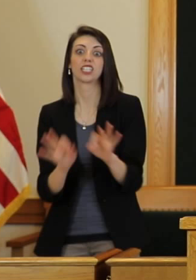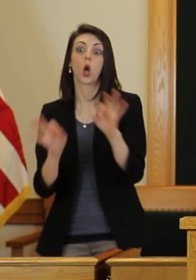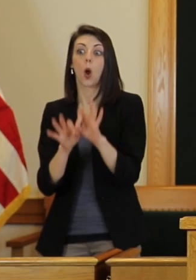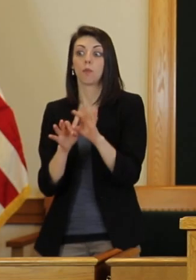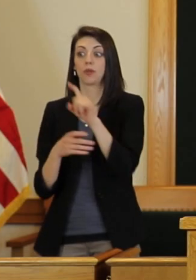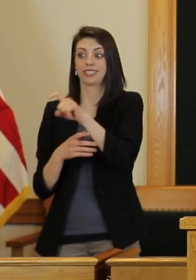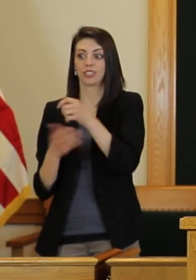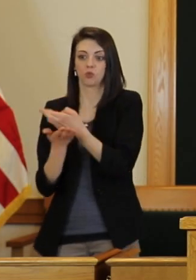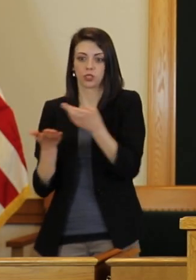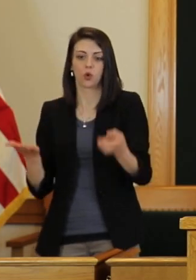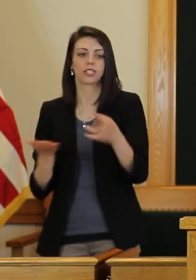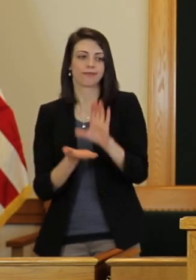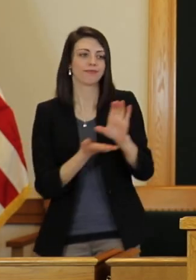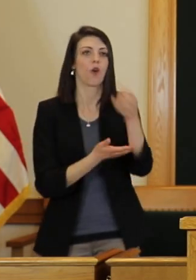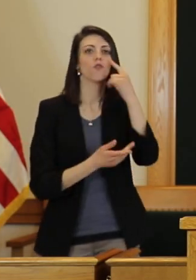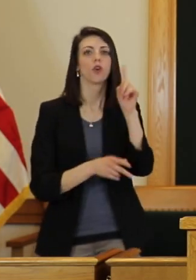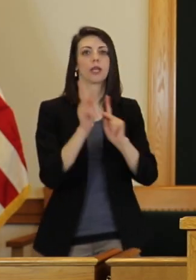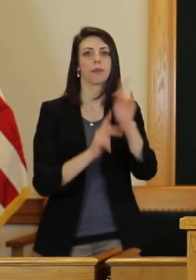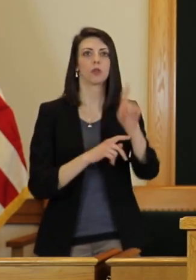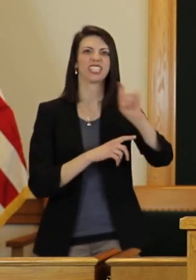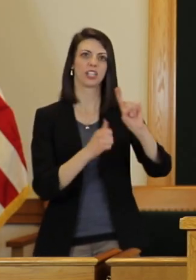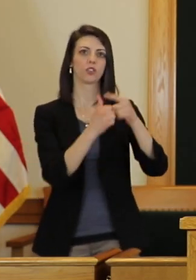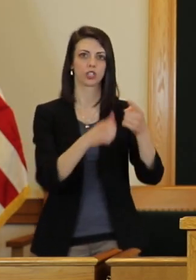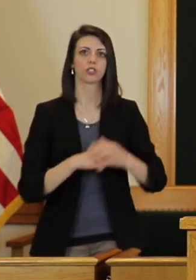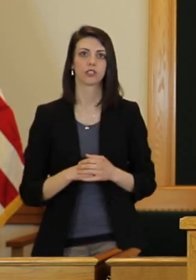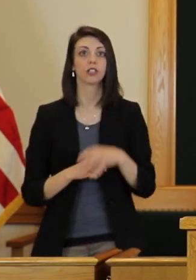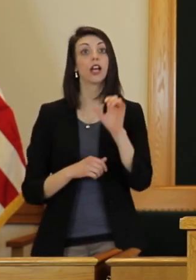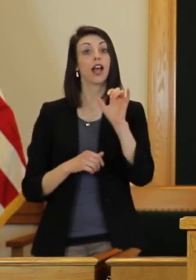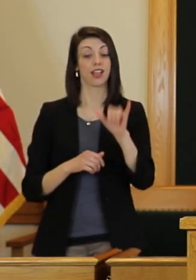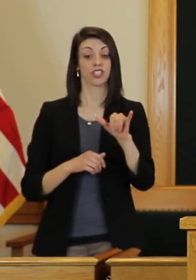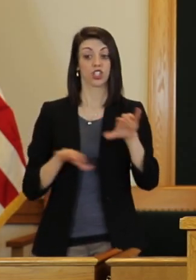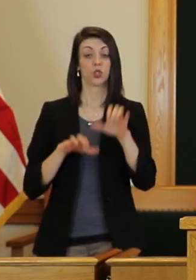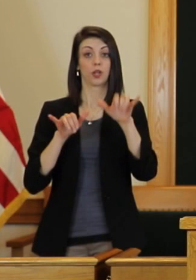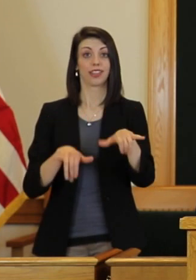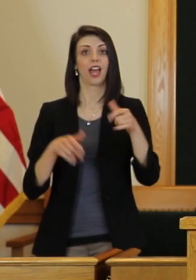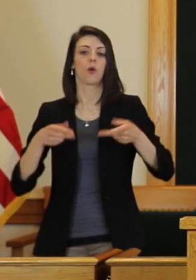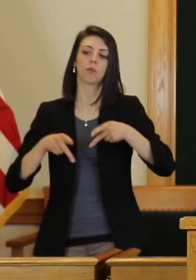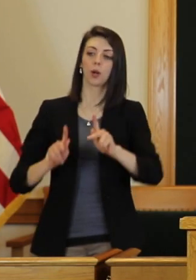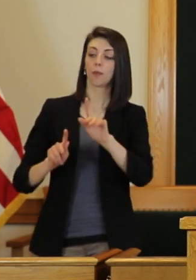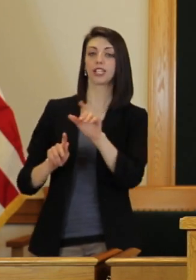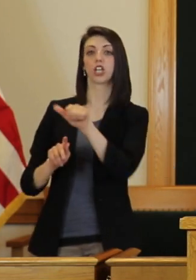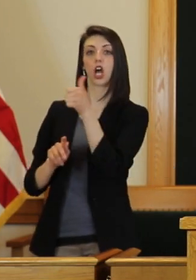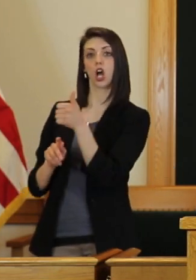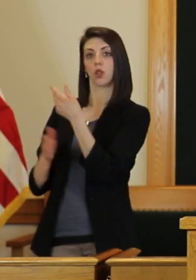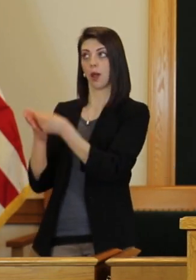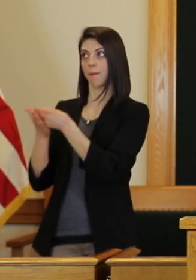system. This action allows the county to accept funding from additional sources to help in the fight against